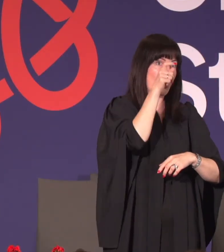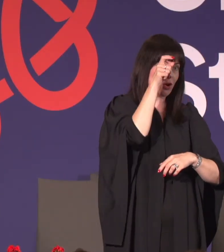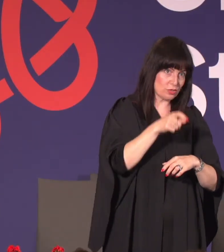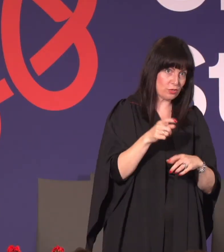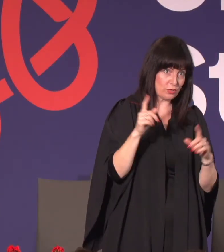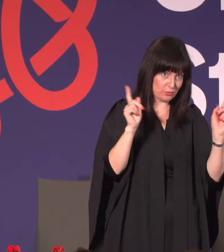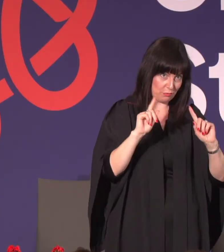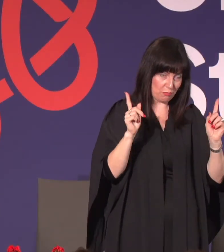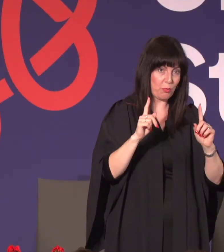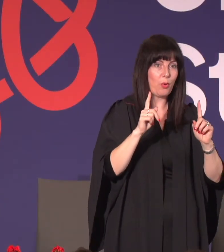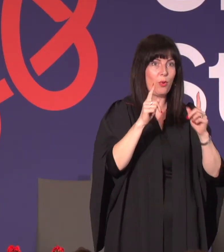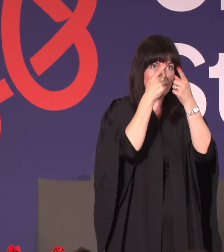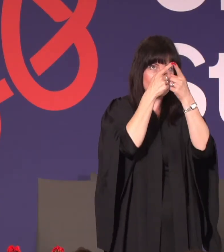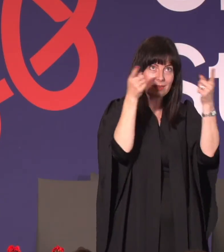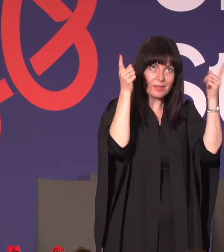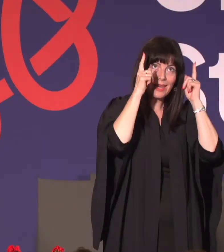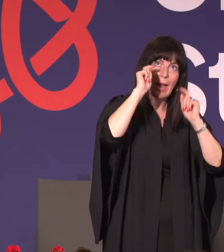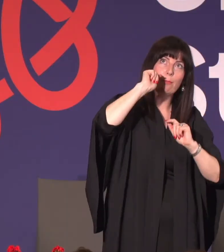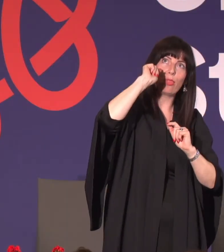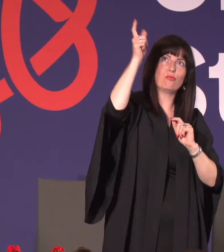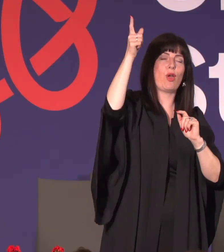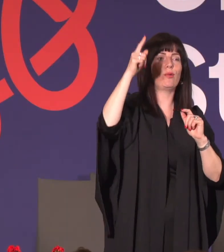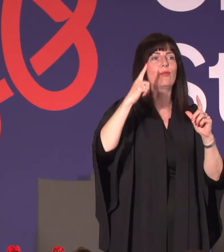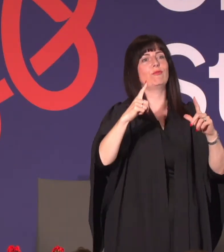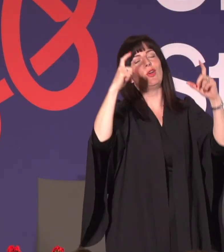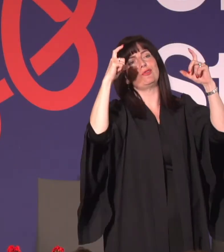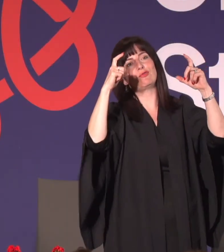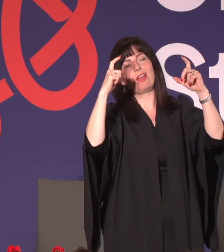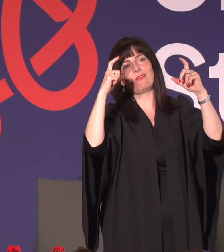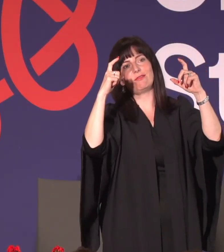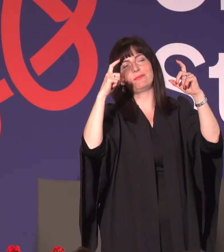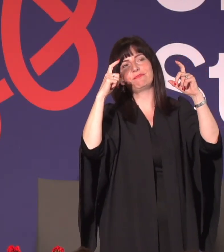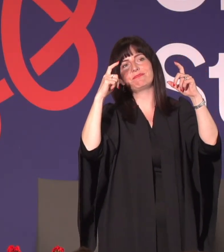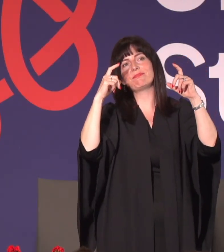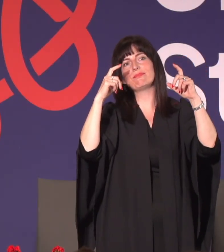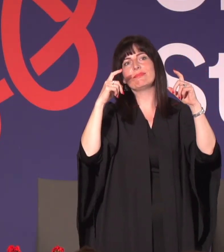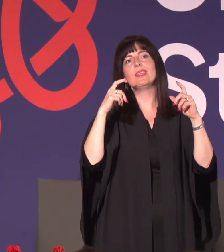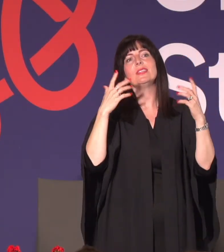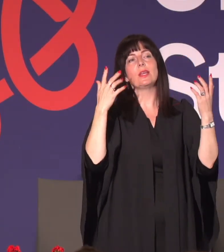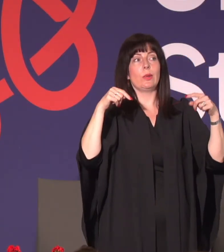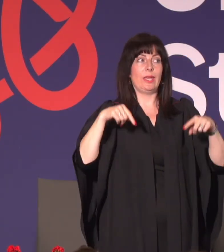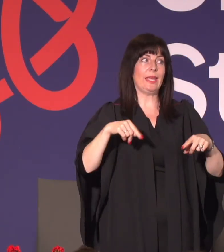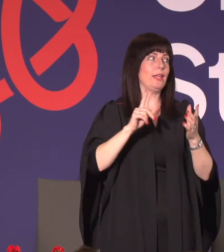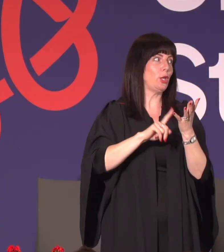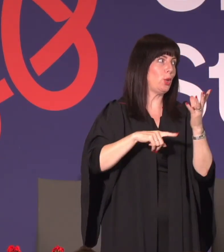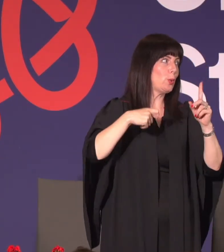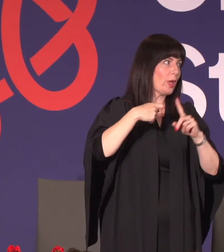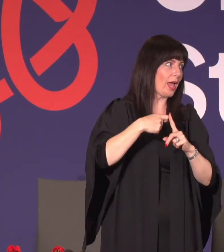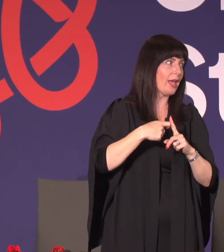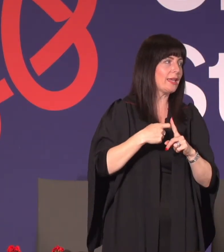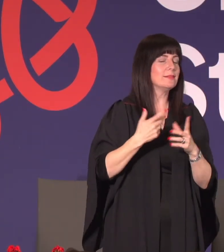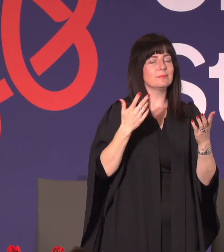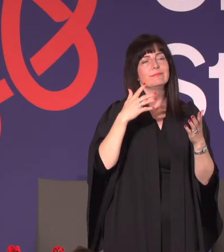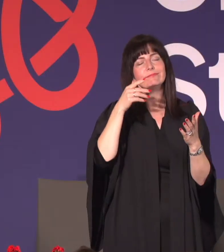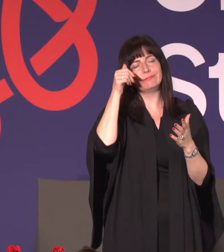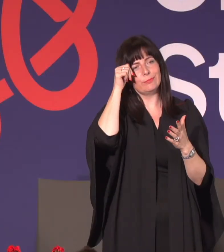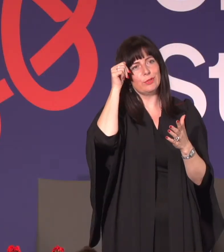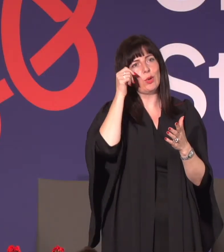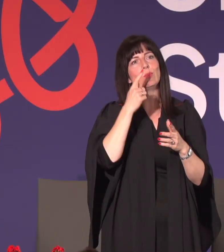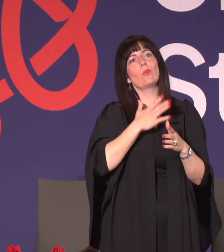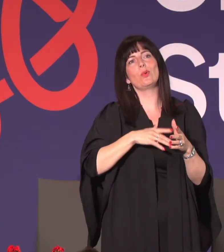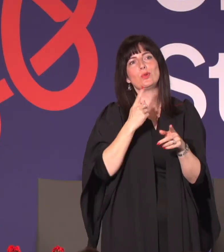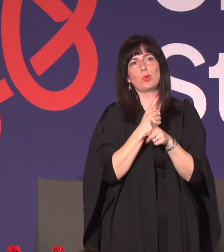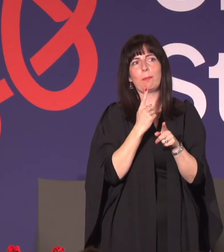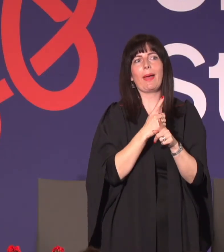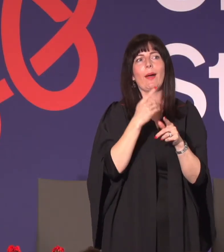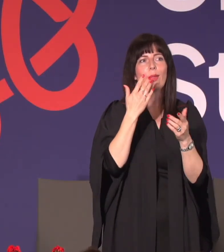the iconic cap throw photograph. Now, as we live in Great Britain, we are somewhat obsessed with the weather. And